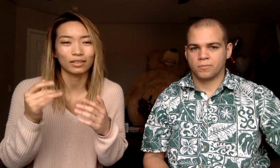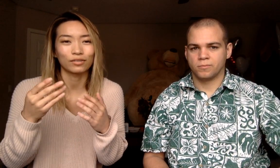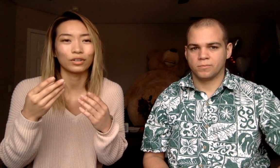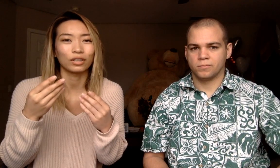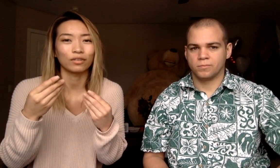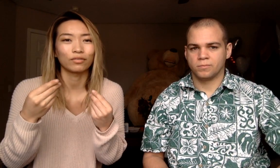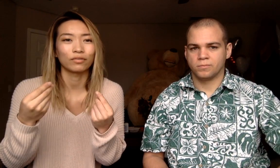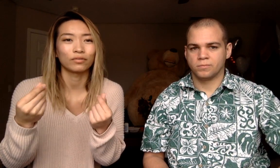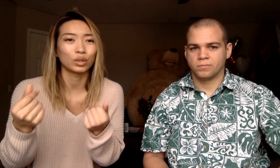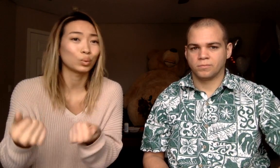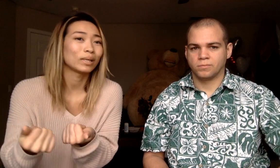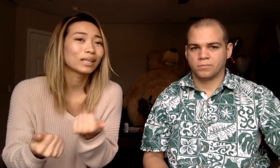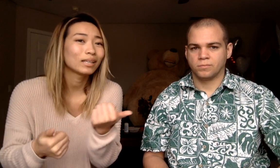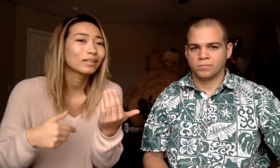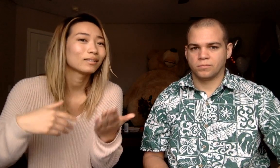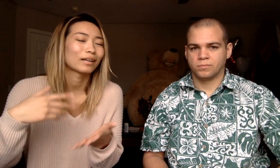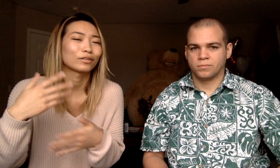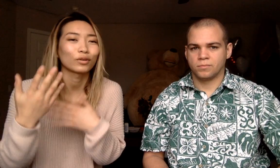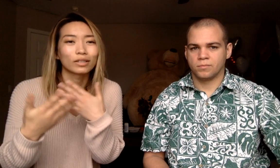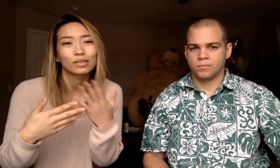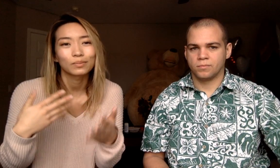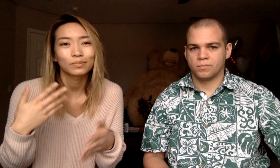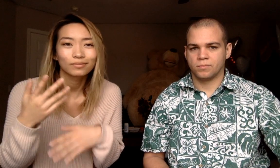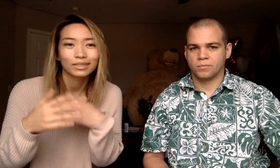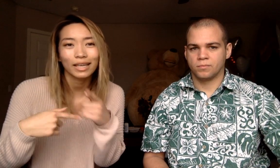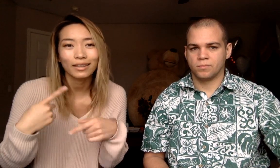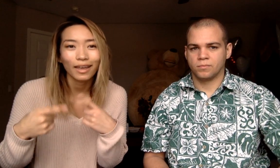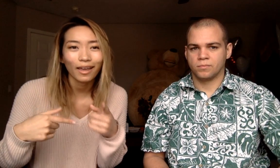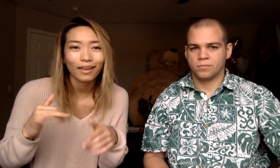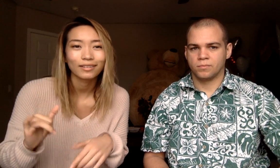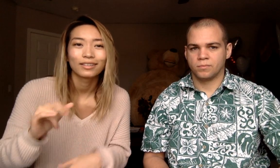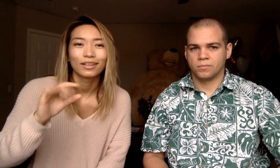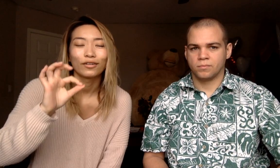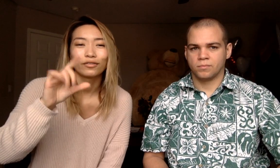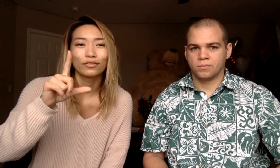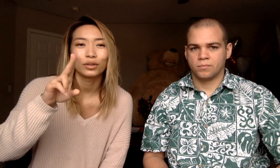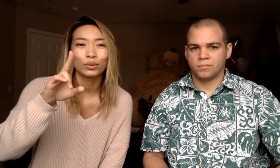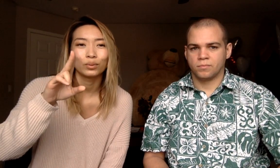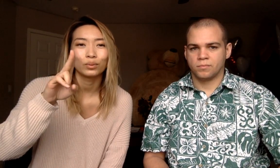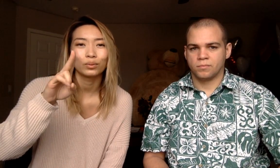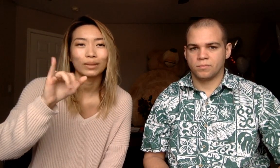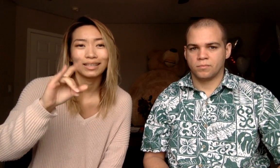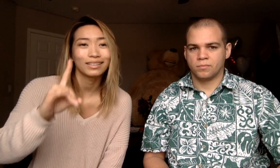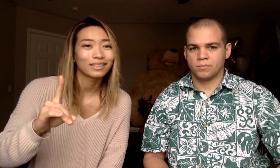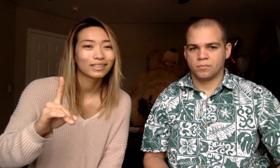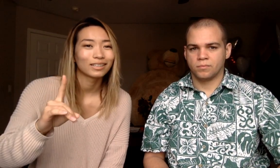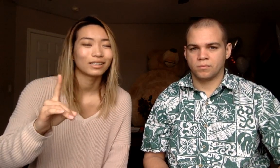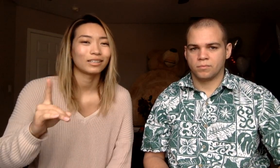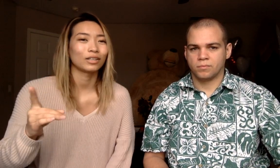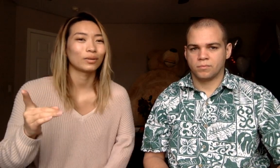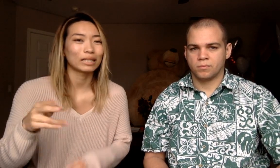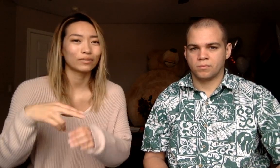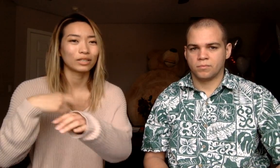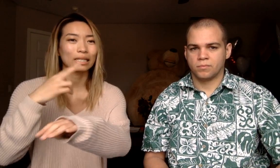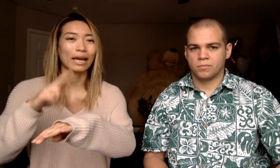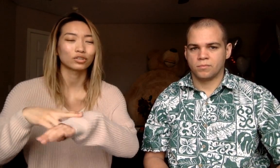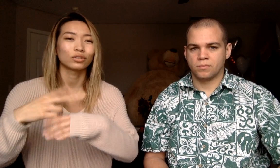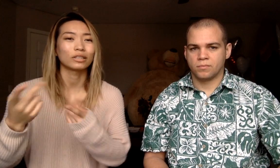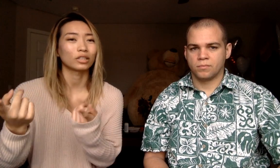very fluid. I don't know how to sign that. Fluid. You know, it's very natural. It'll